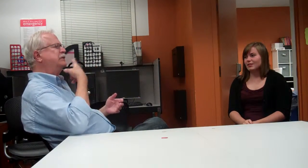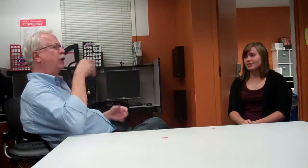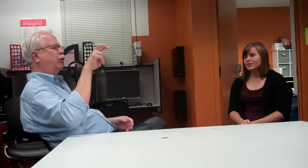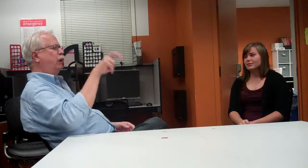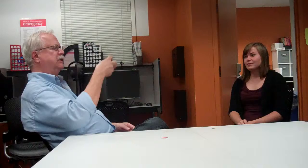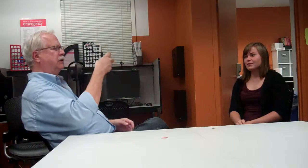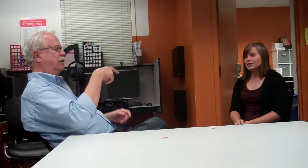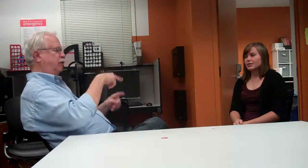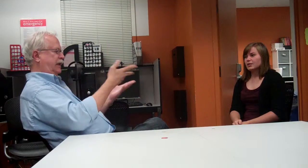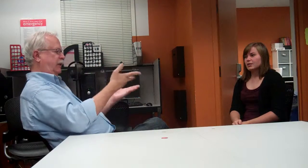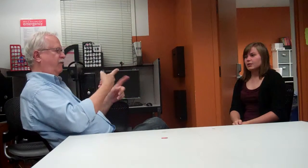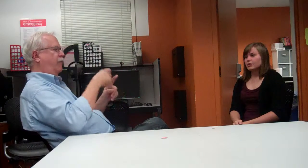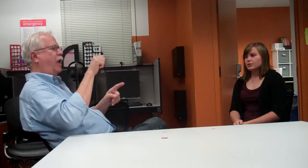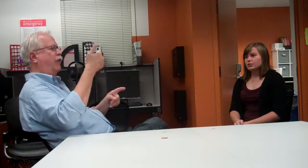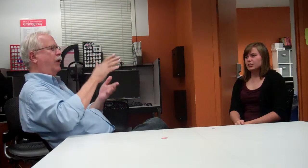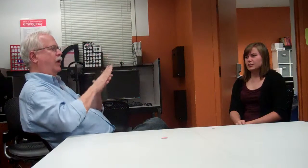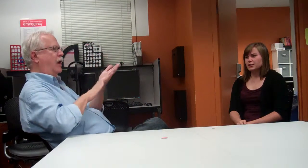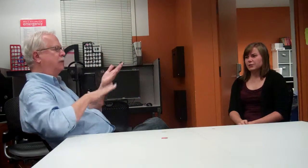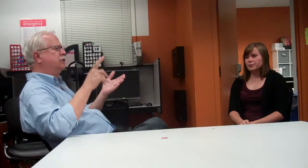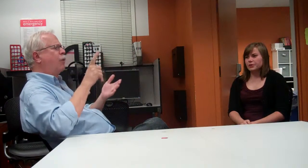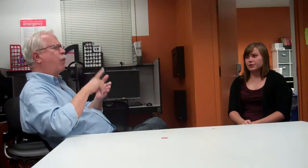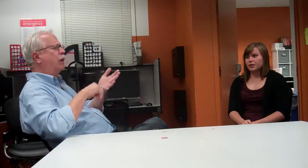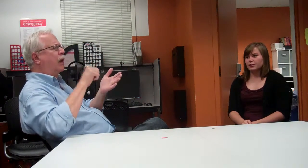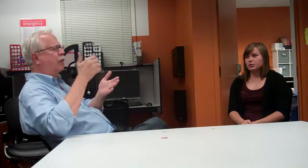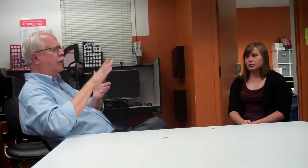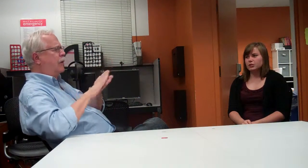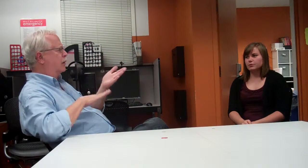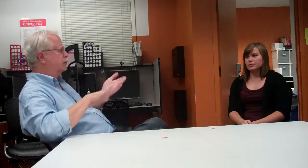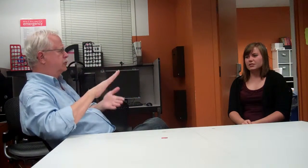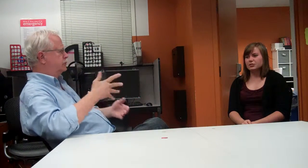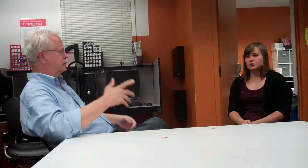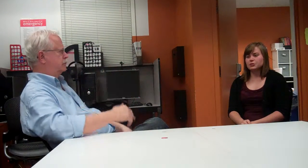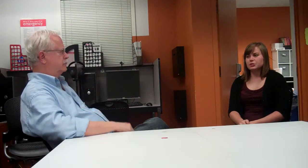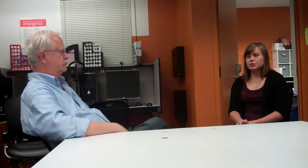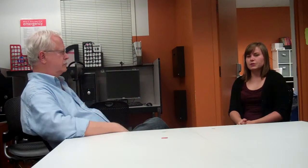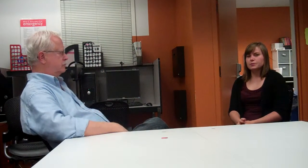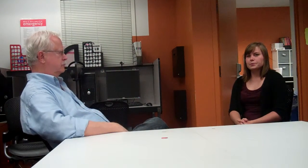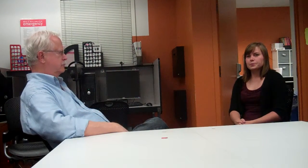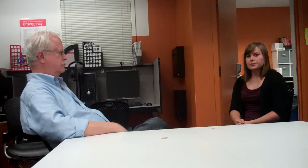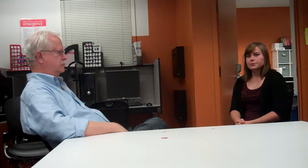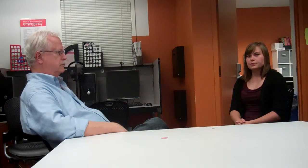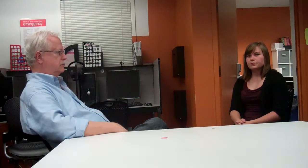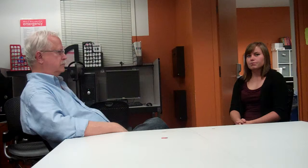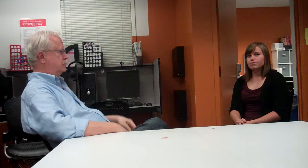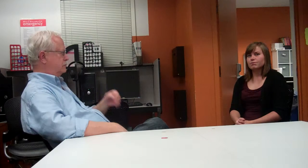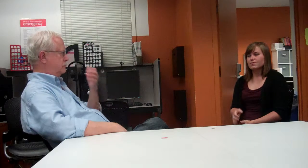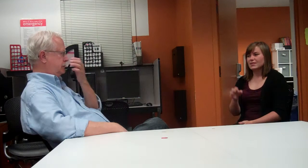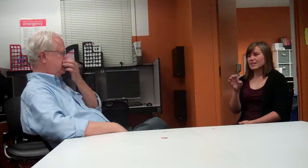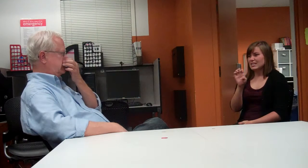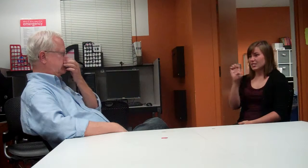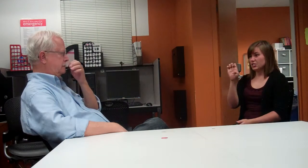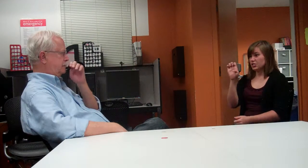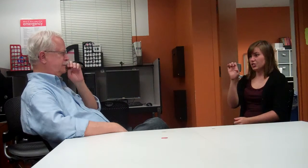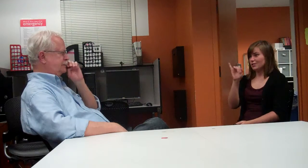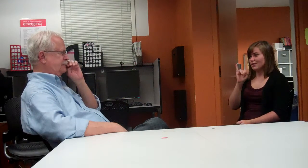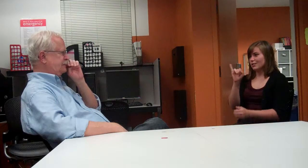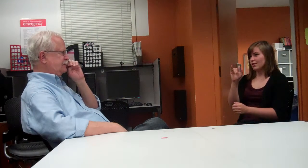Oh, good. You transferred here from another college? What was the other school you transferred from? Eastern Illinois University.